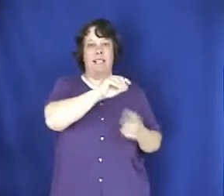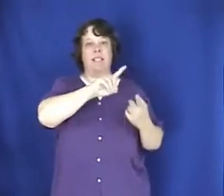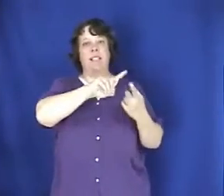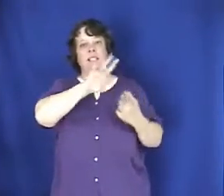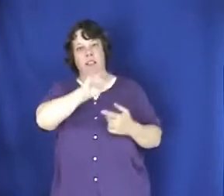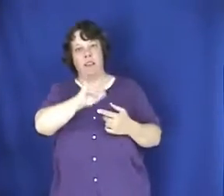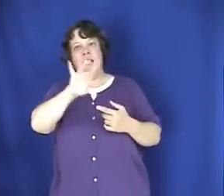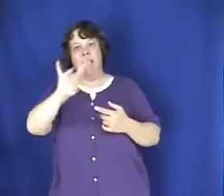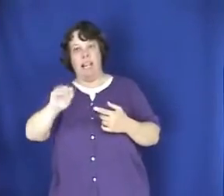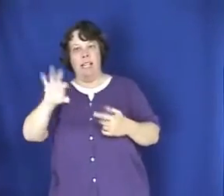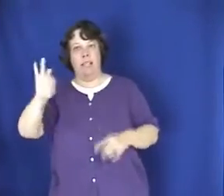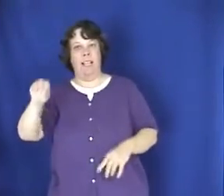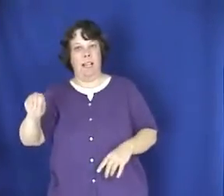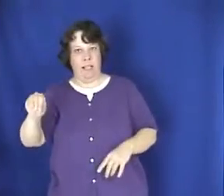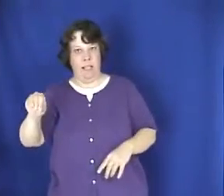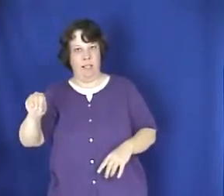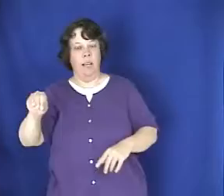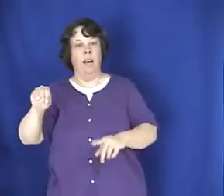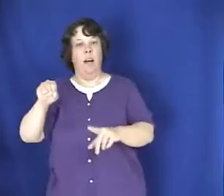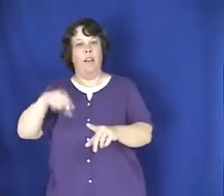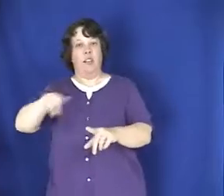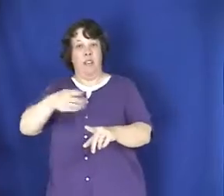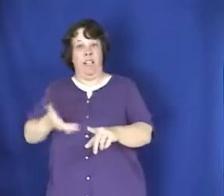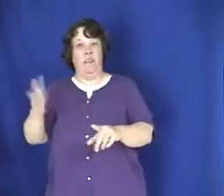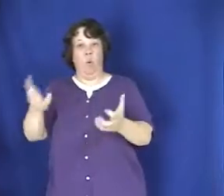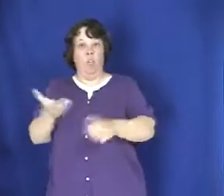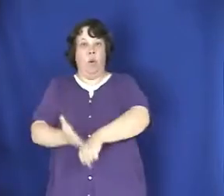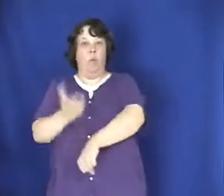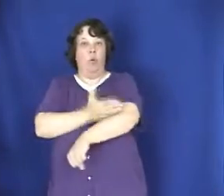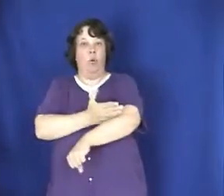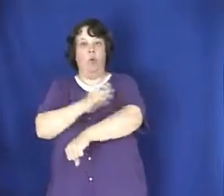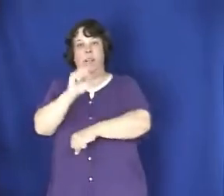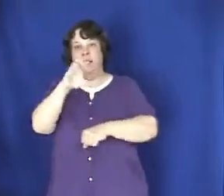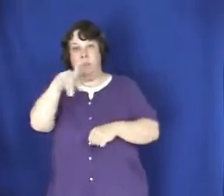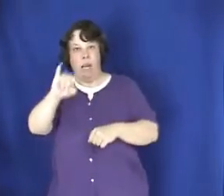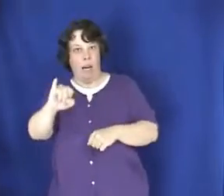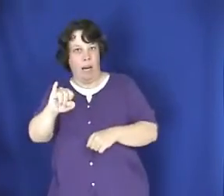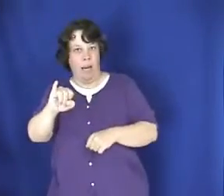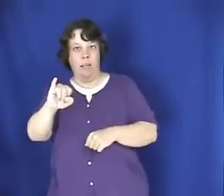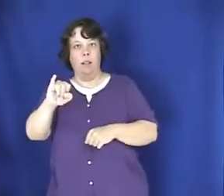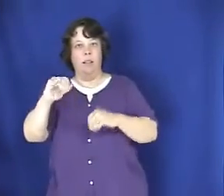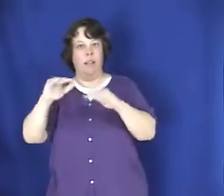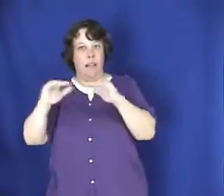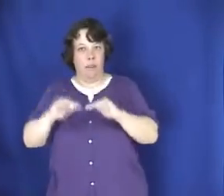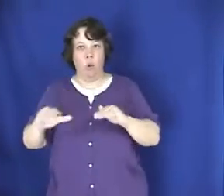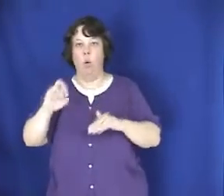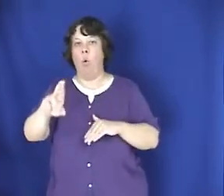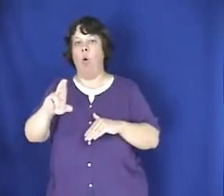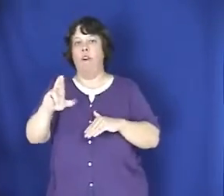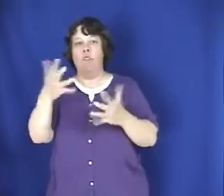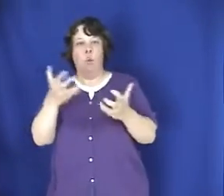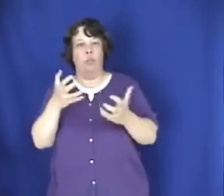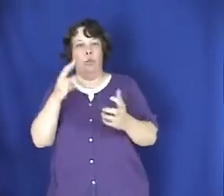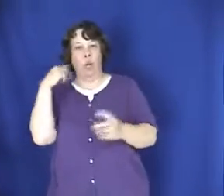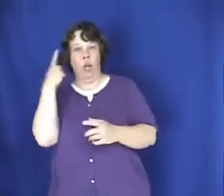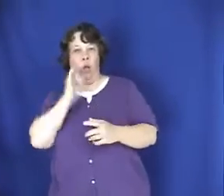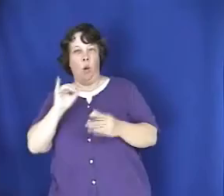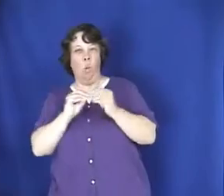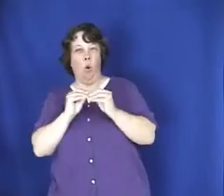60s, 70s, 80s, and 90s. These are things if you want to improve an SCPI level, or if you want to look